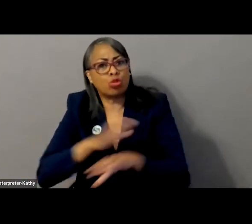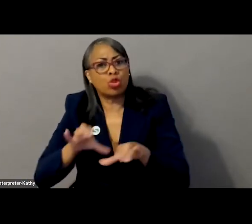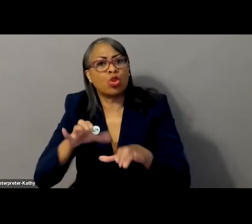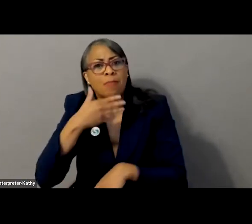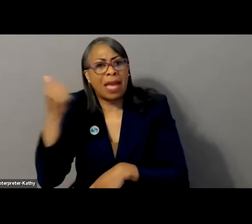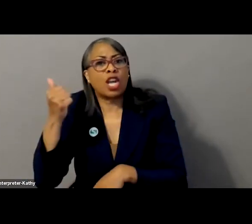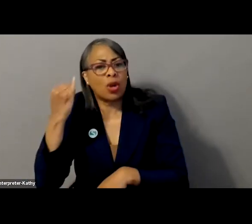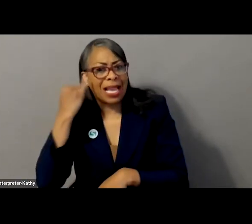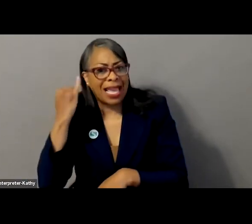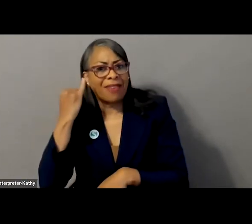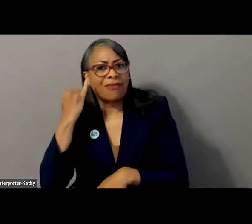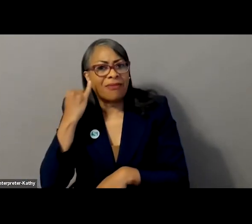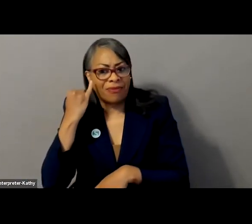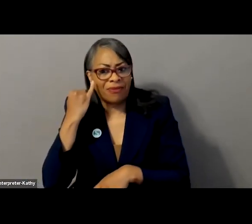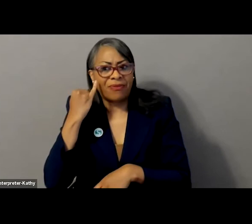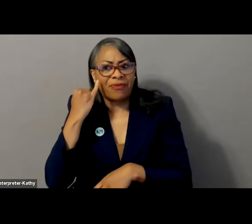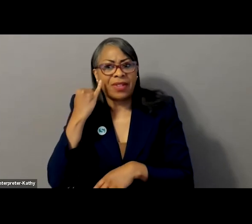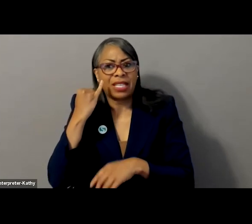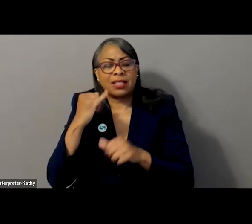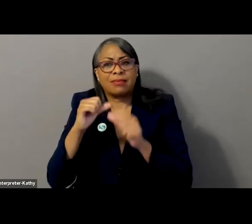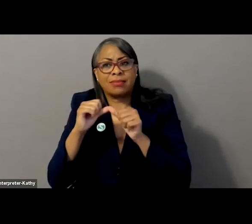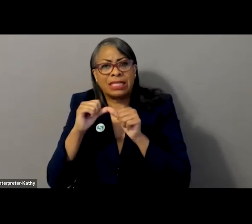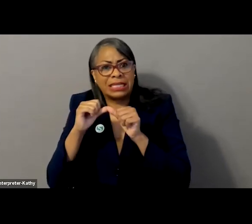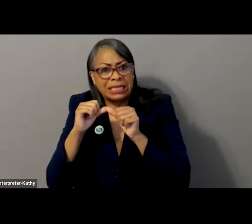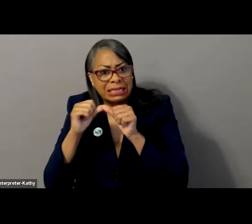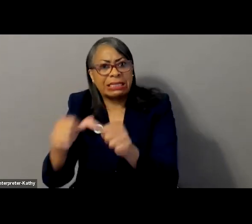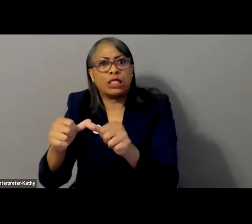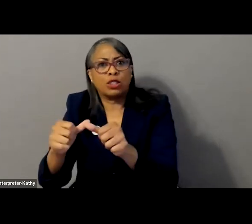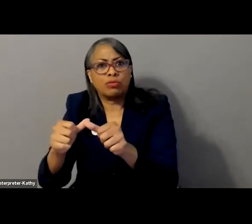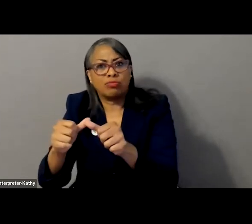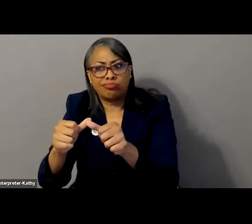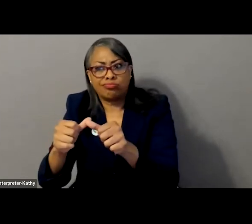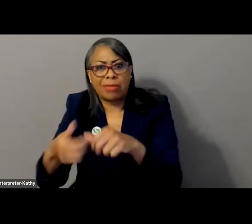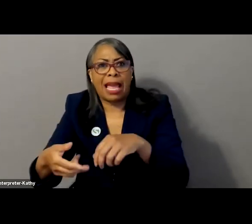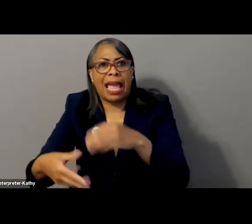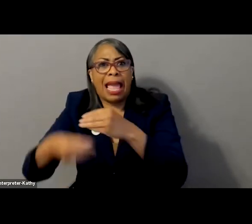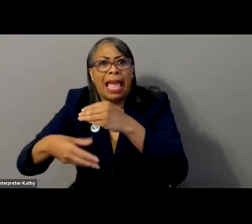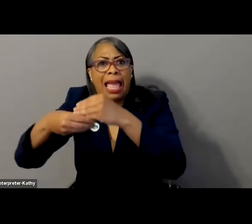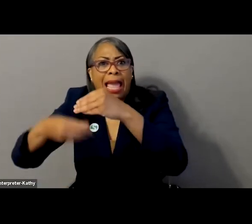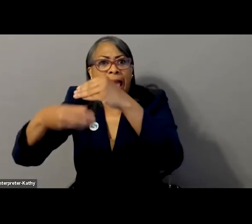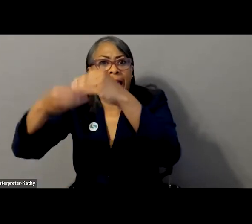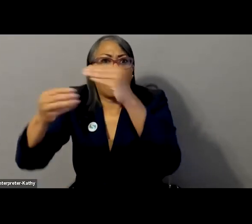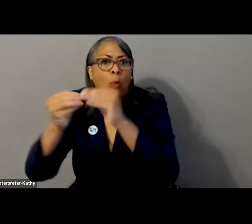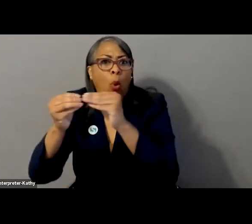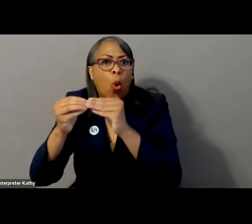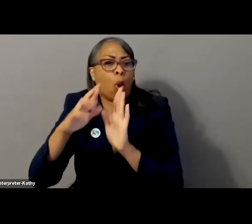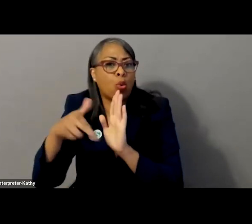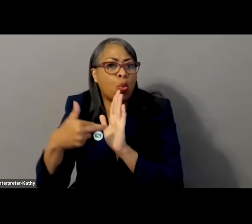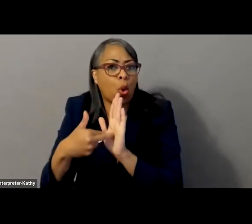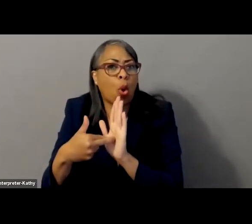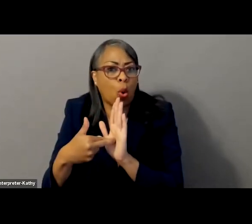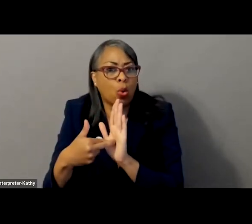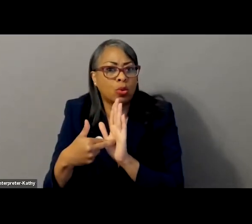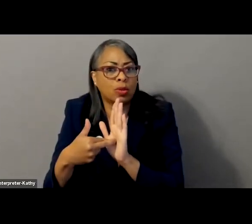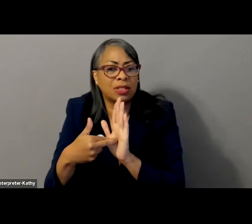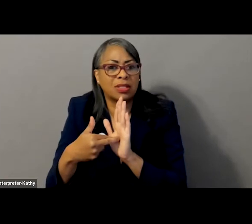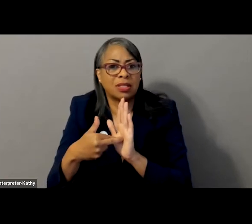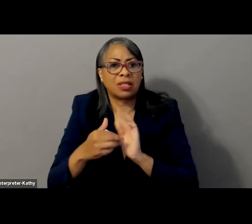expanded their role beyond what it has typically been. they're going to need to be